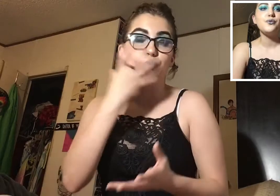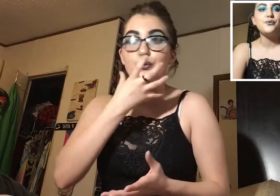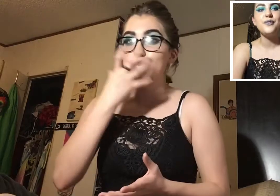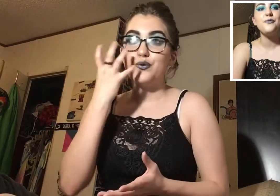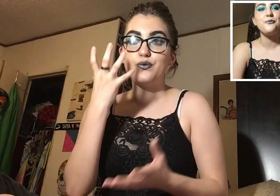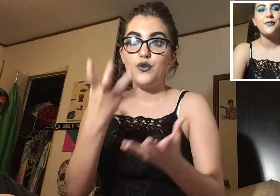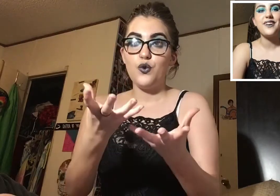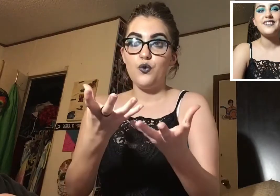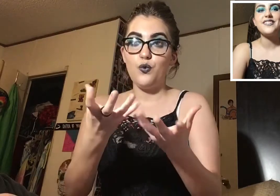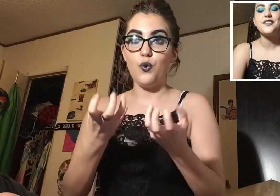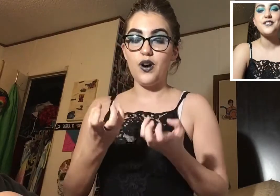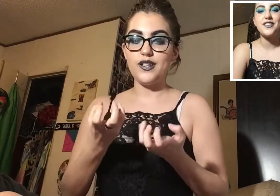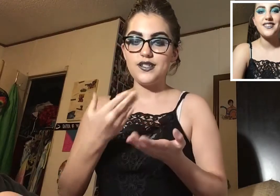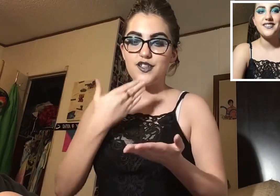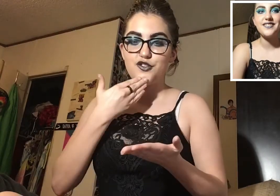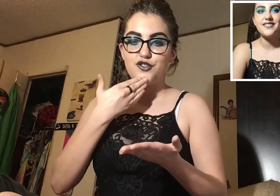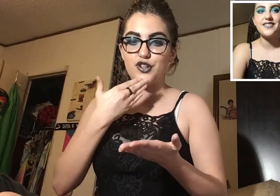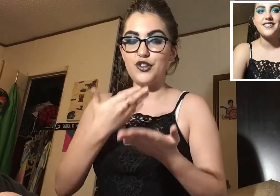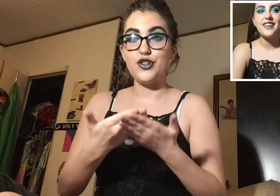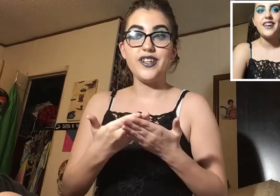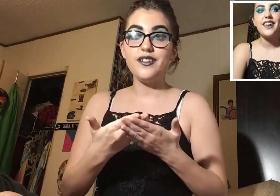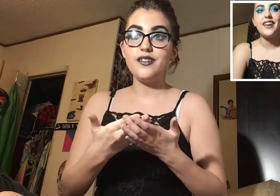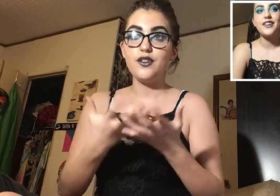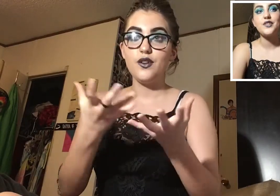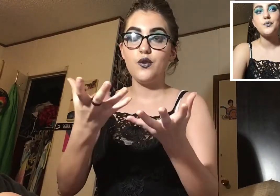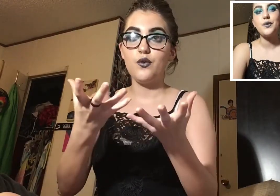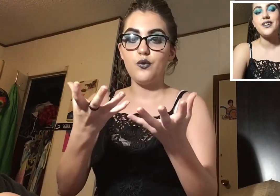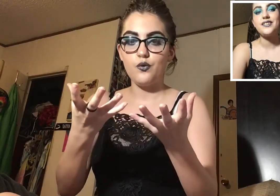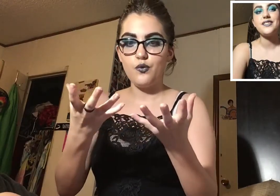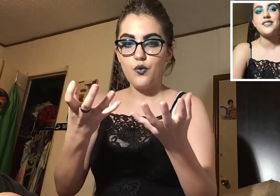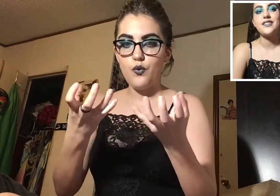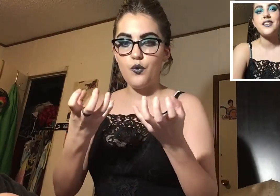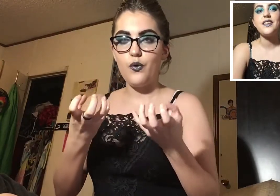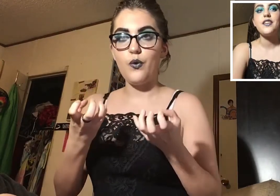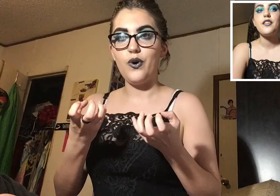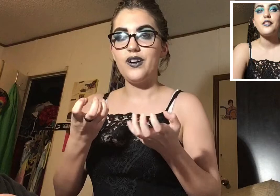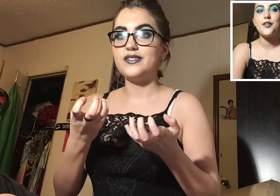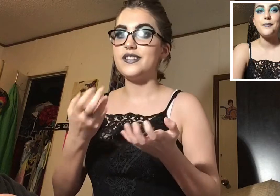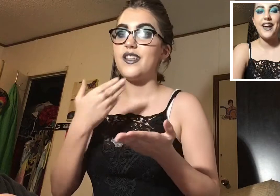Ooh, want the good and want the bad,